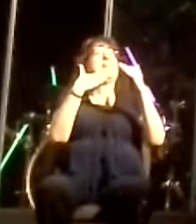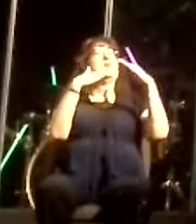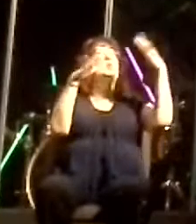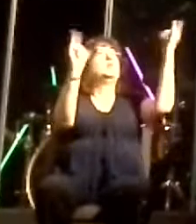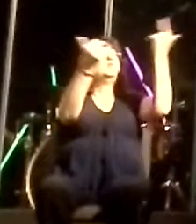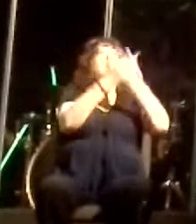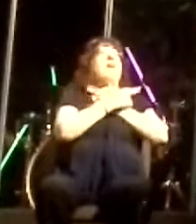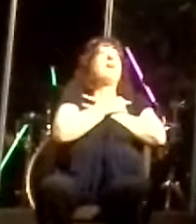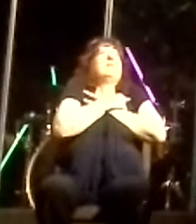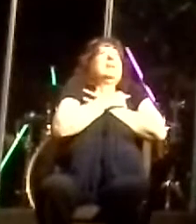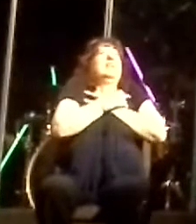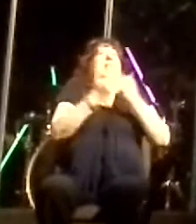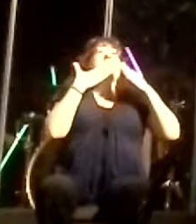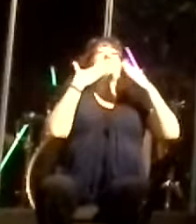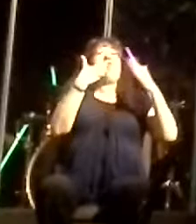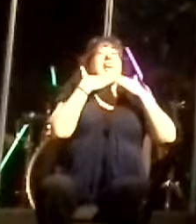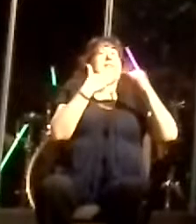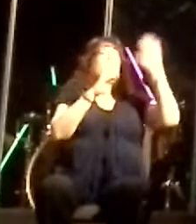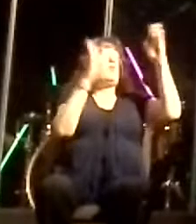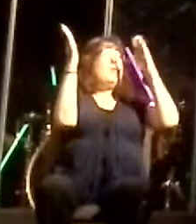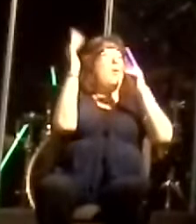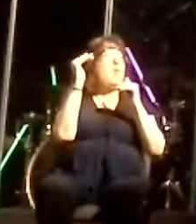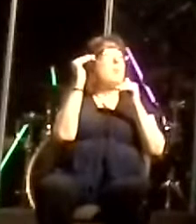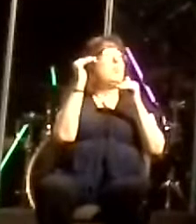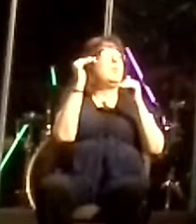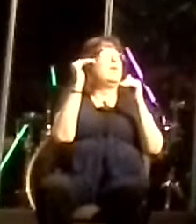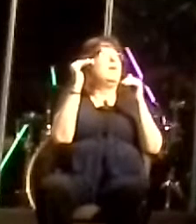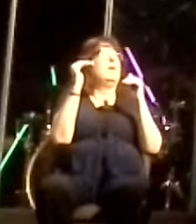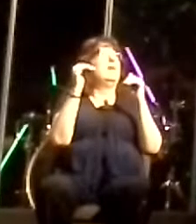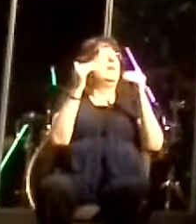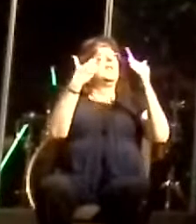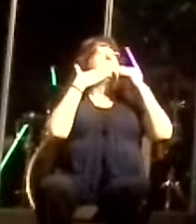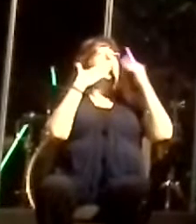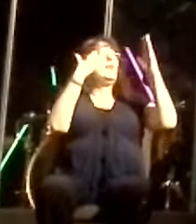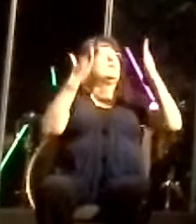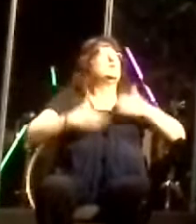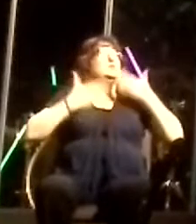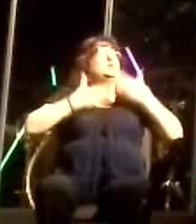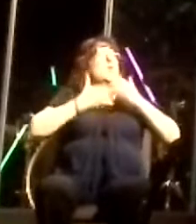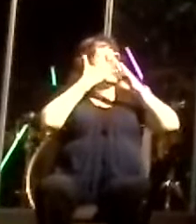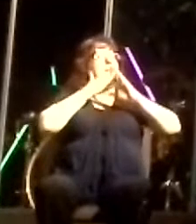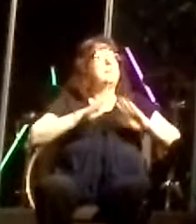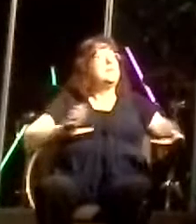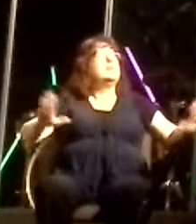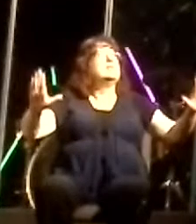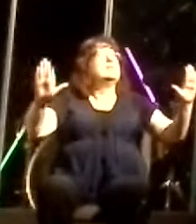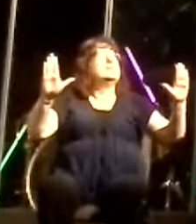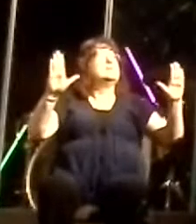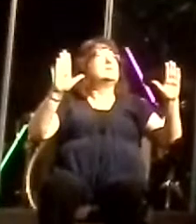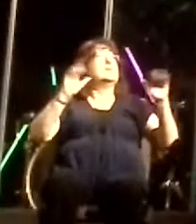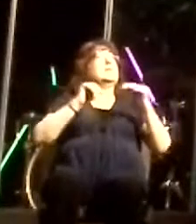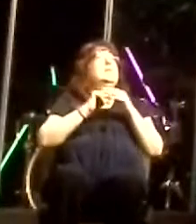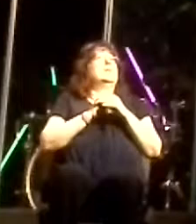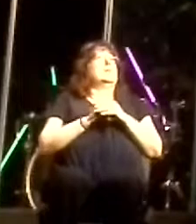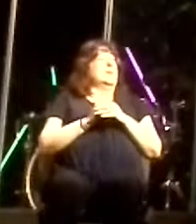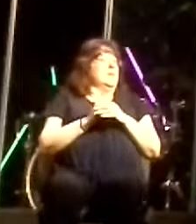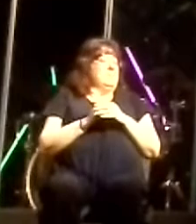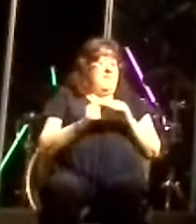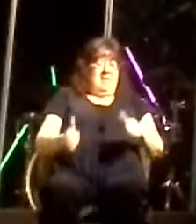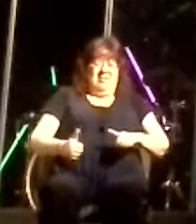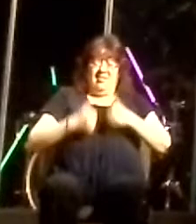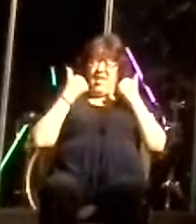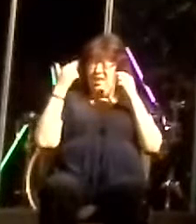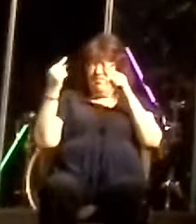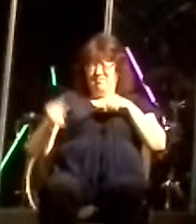love. Thank you for your hope. Thank you for your joy and your peace. And even when